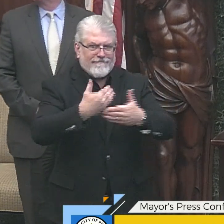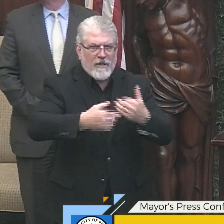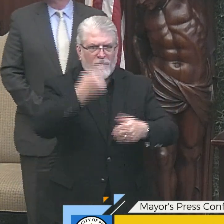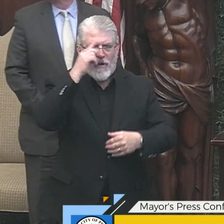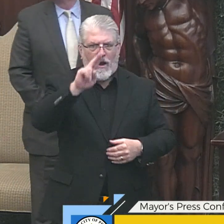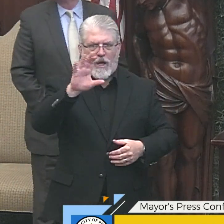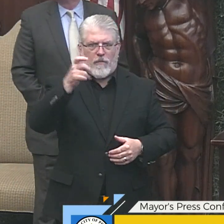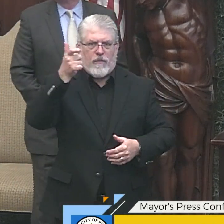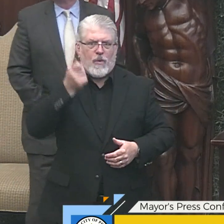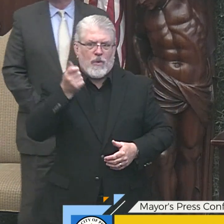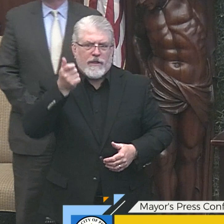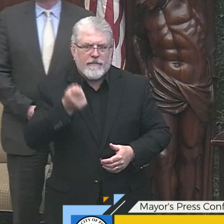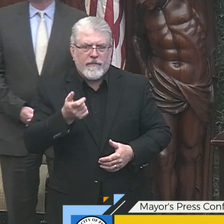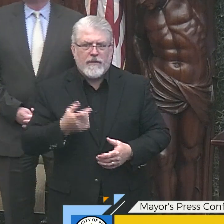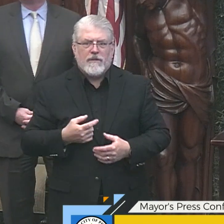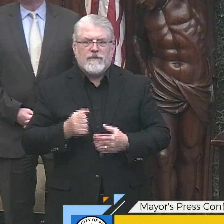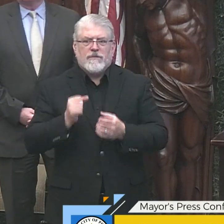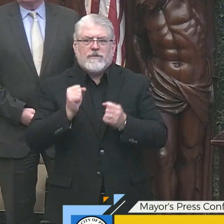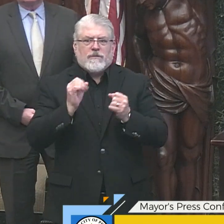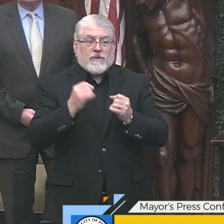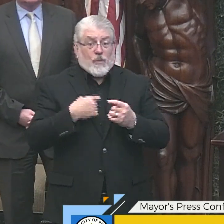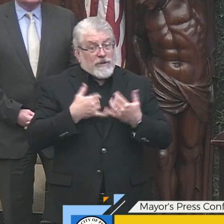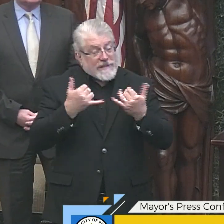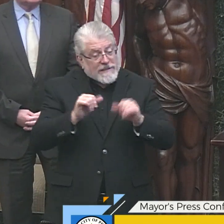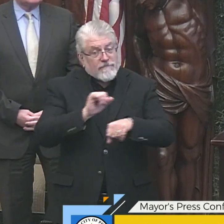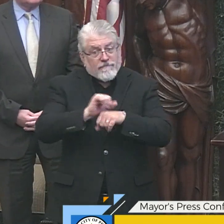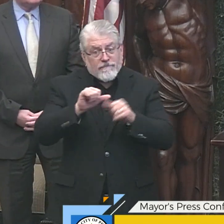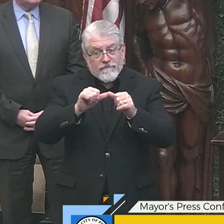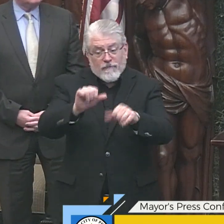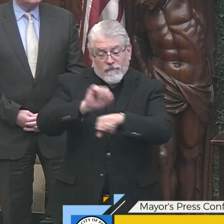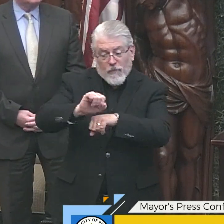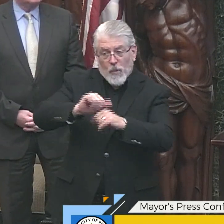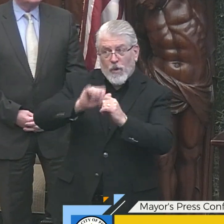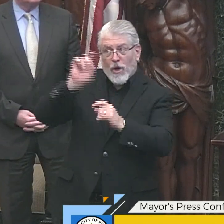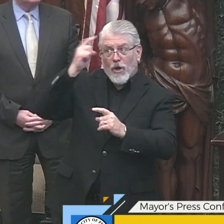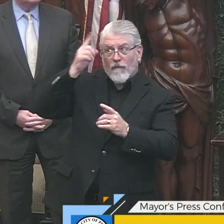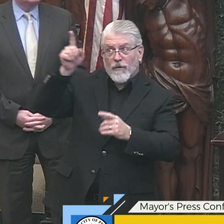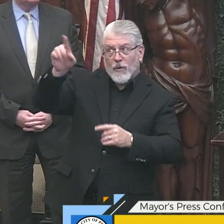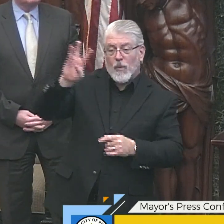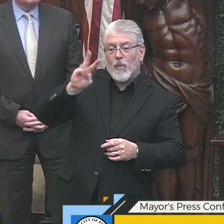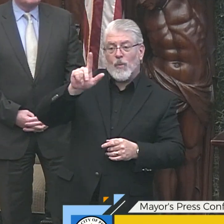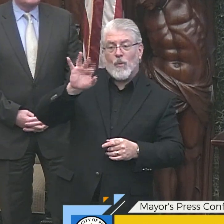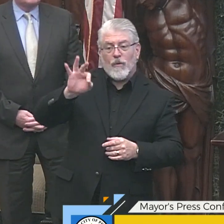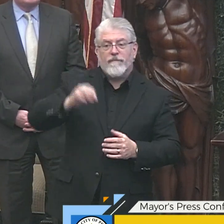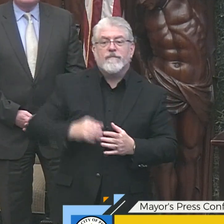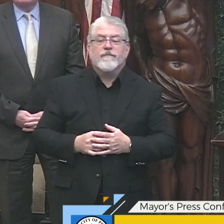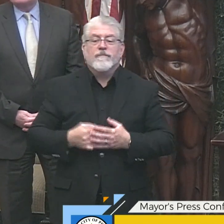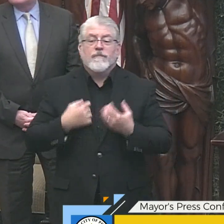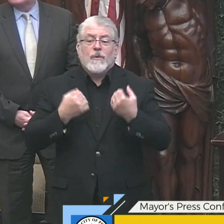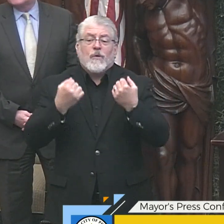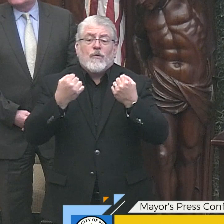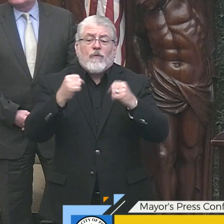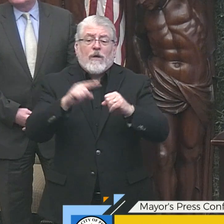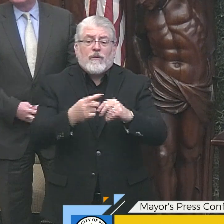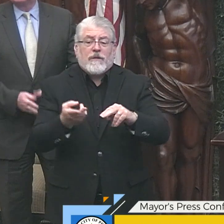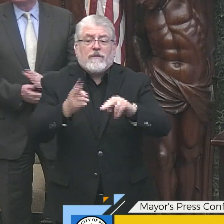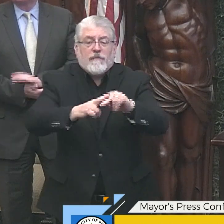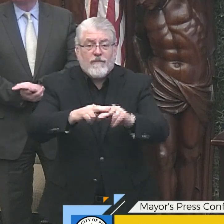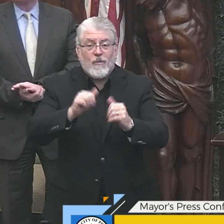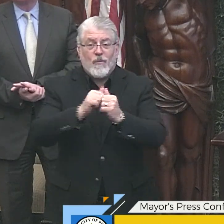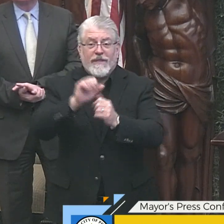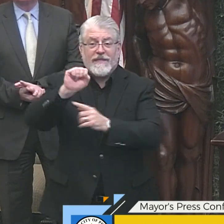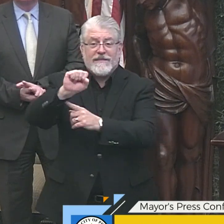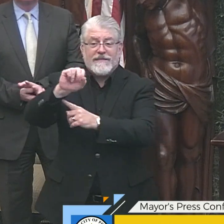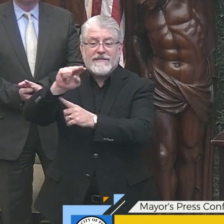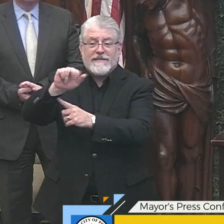with him to improve SNAP benefits as well as TANF dollars to provide